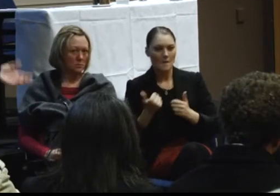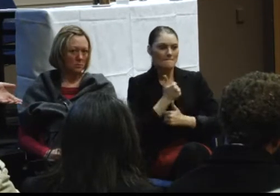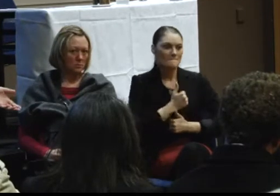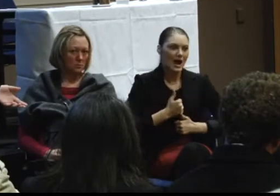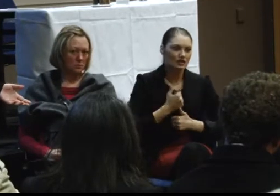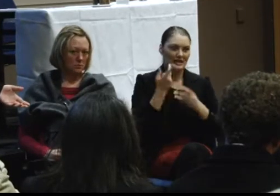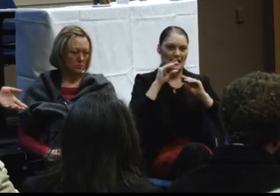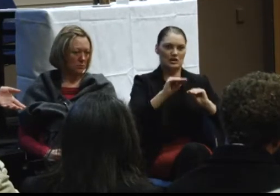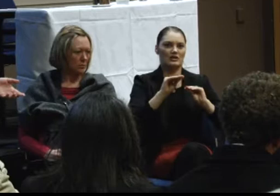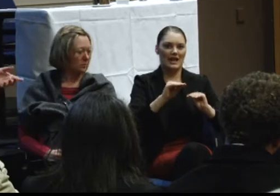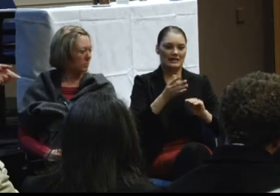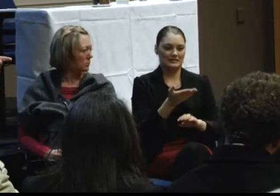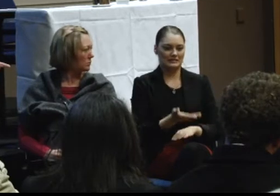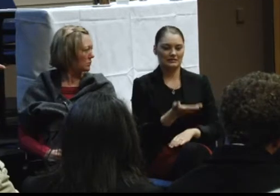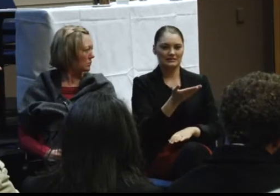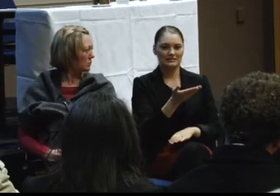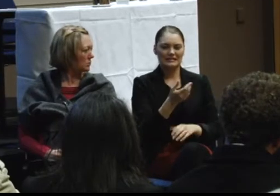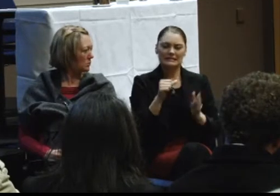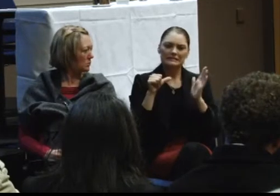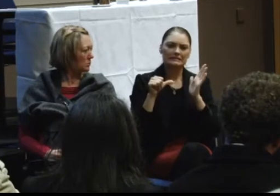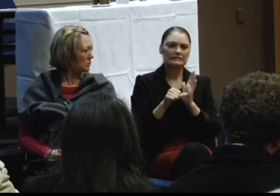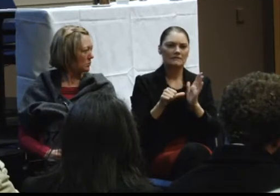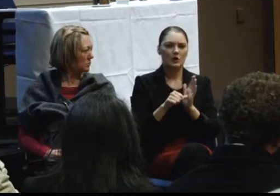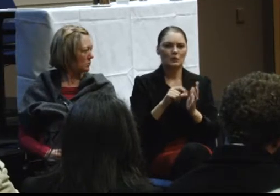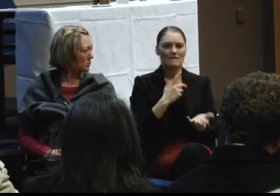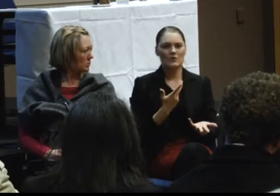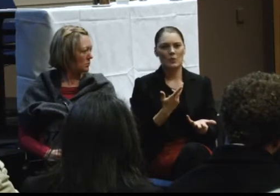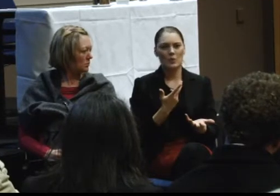very passionate about Creative Commons, it is very difficult to